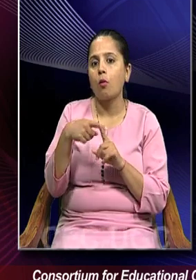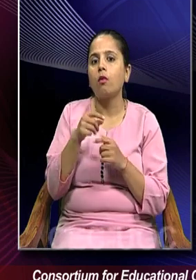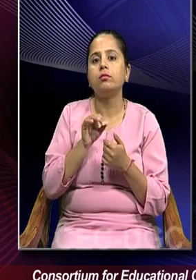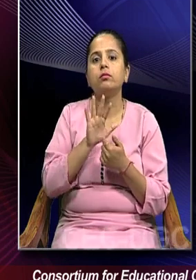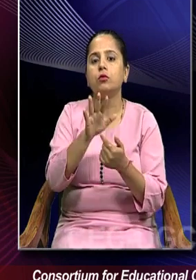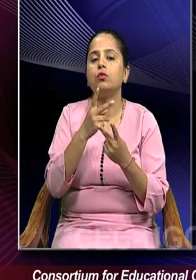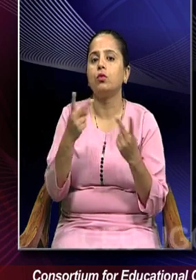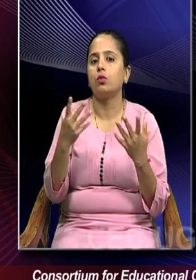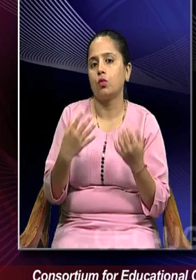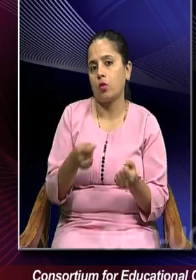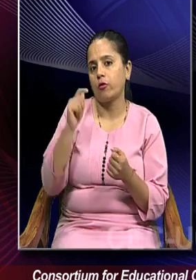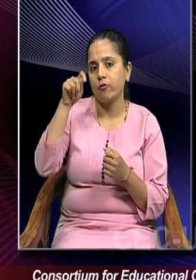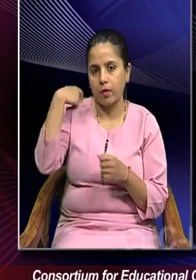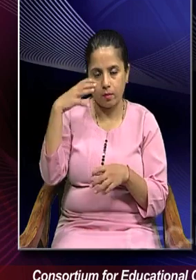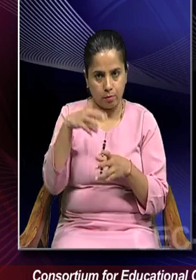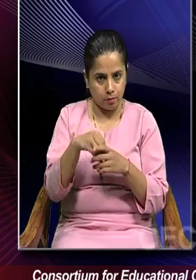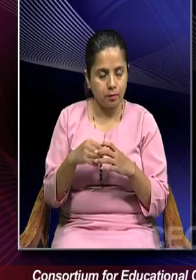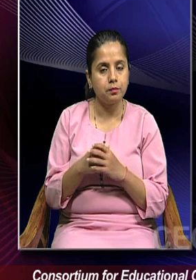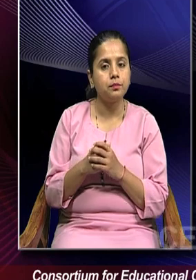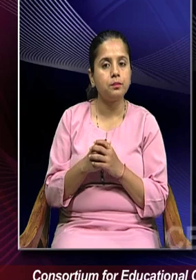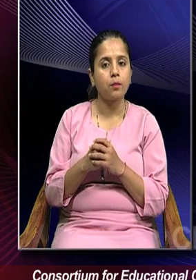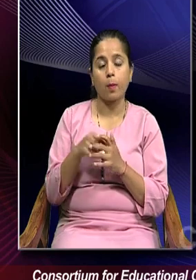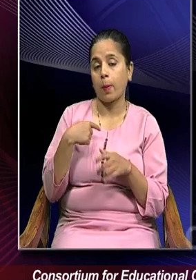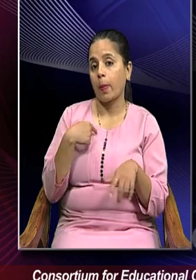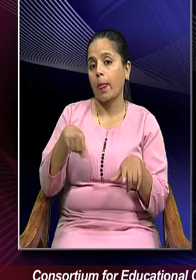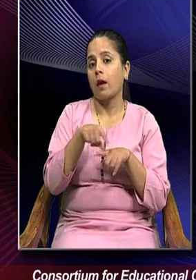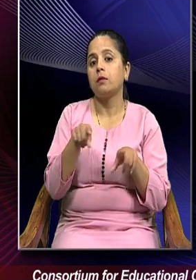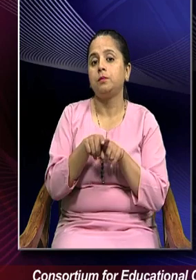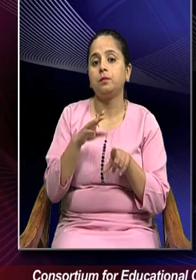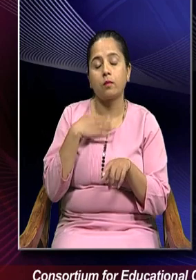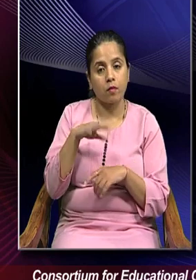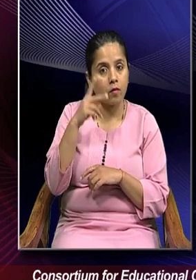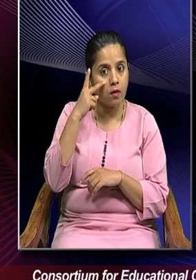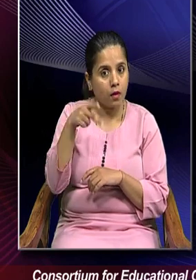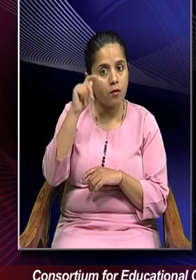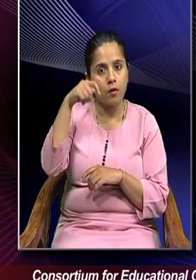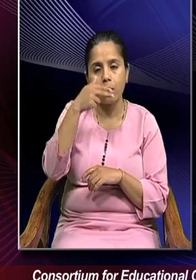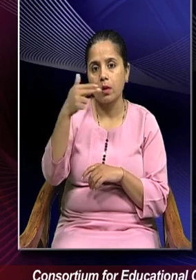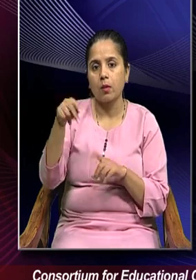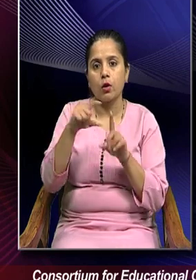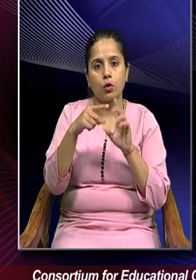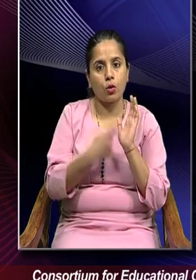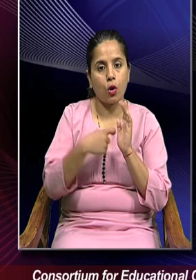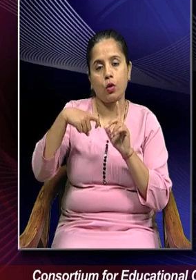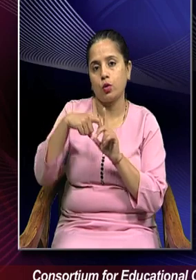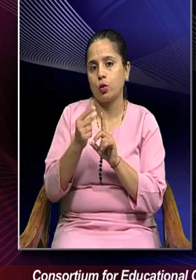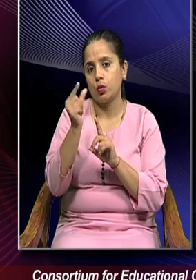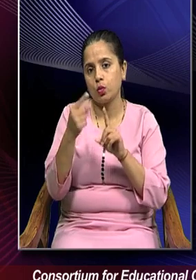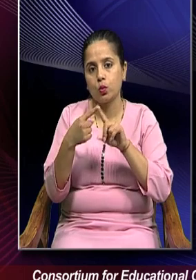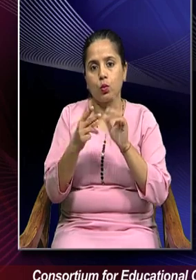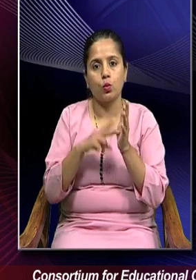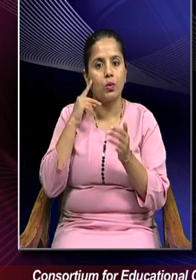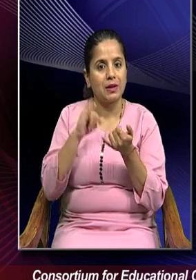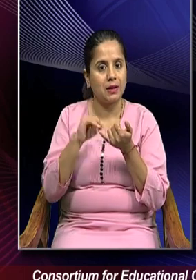in this particular film. And we also see that there was a film called Dr. Kotnis Ki Amar Kahani, which